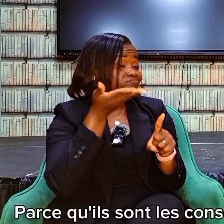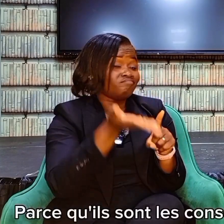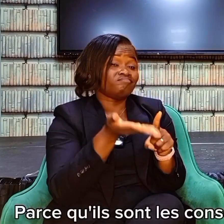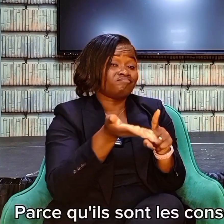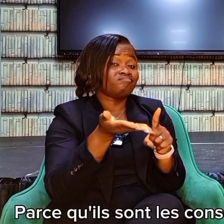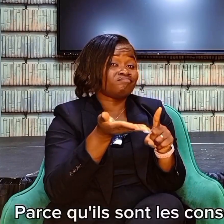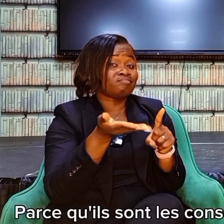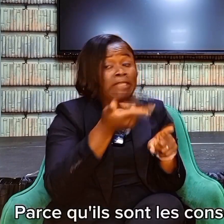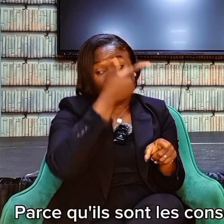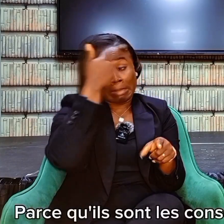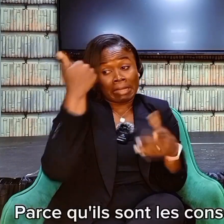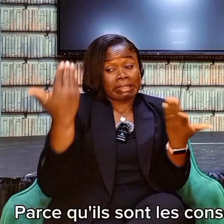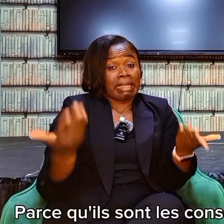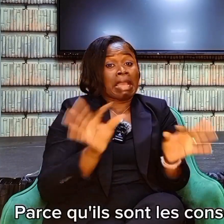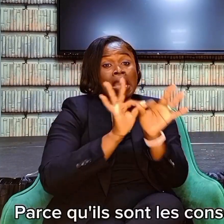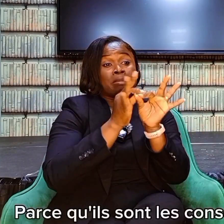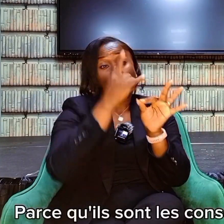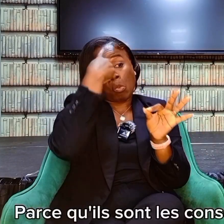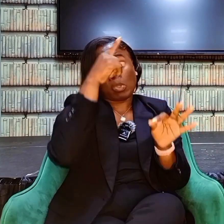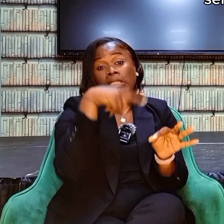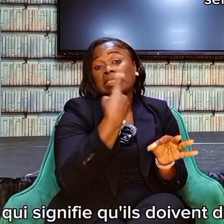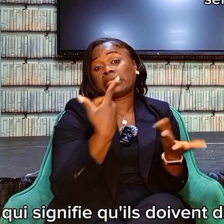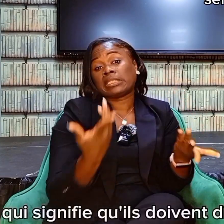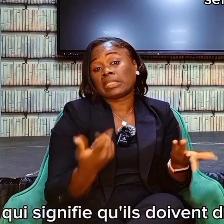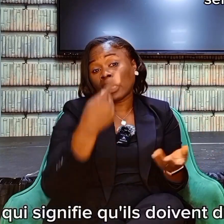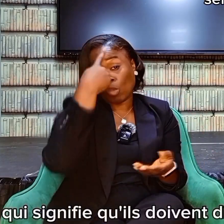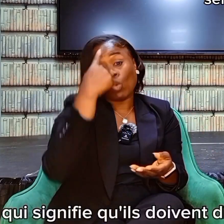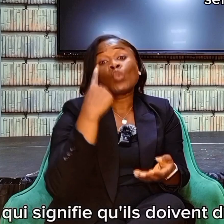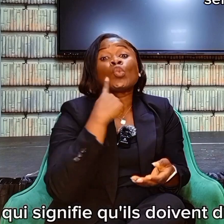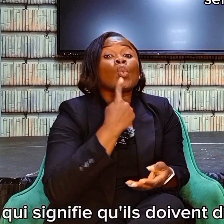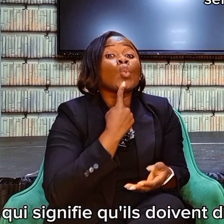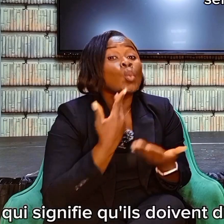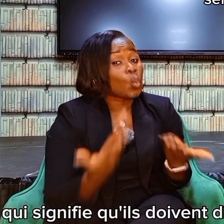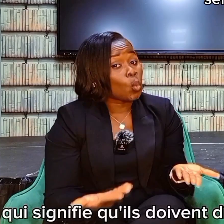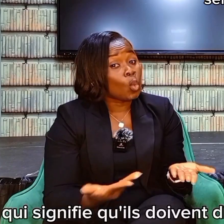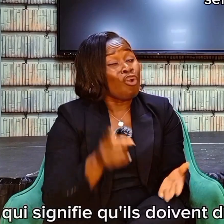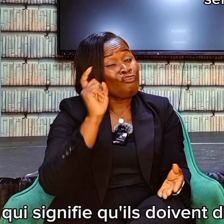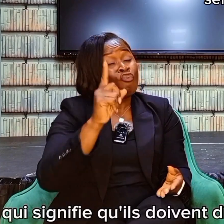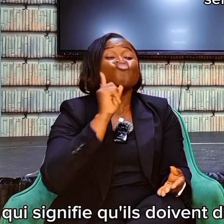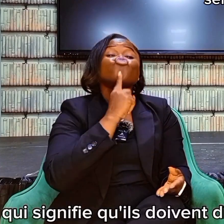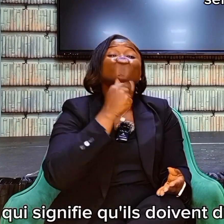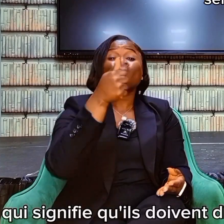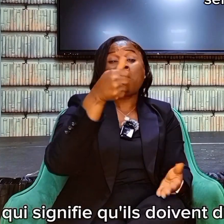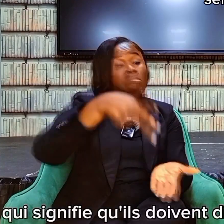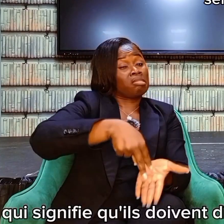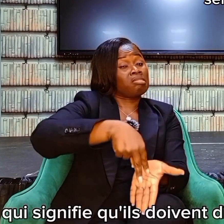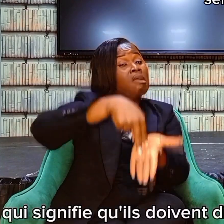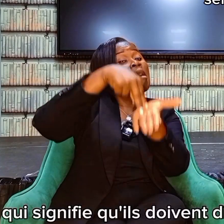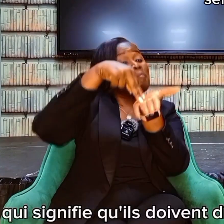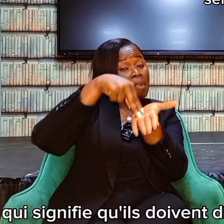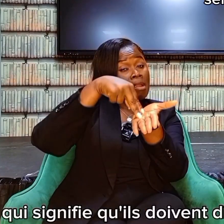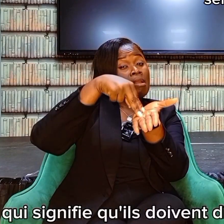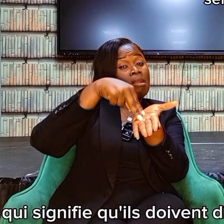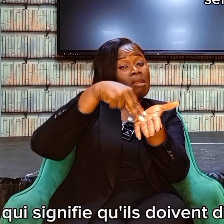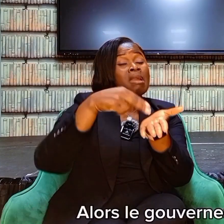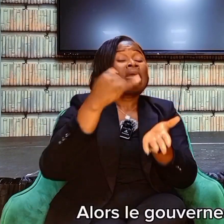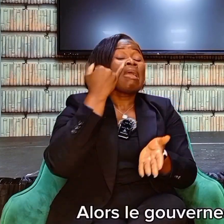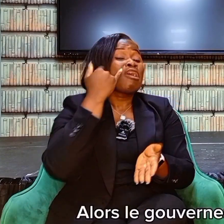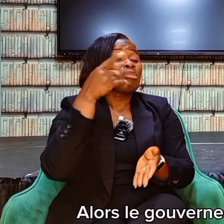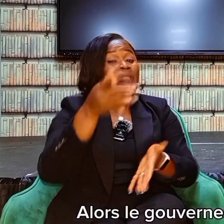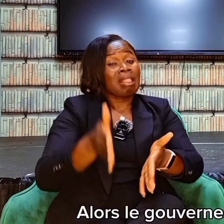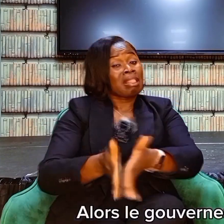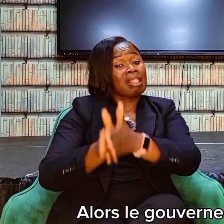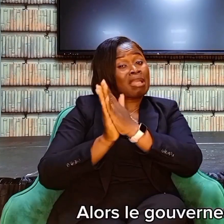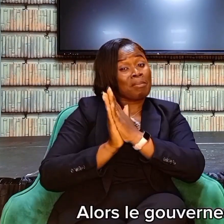because they are the consumers of our services, meaning they need to lead. If they demand for a service, then